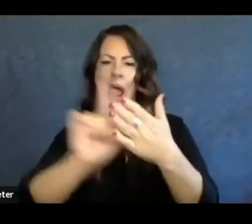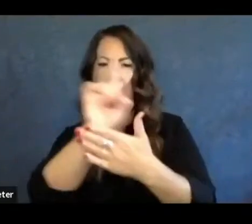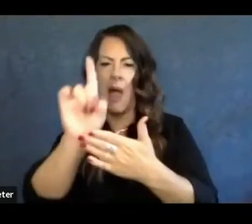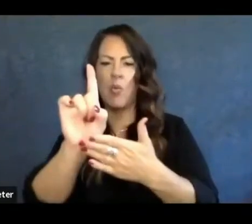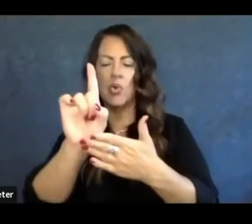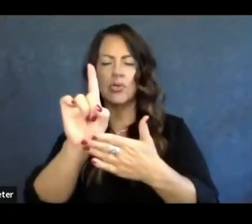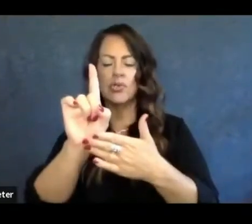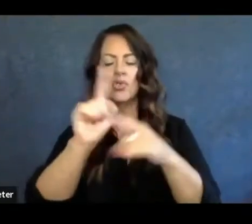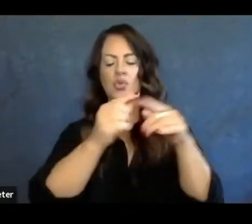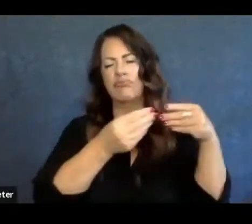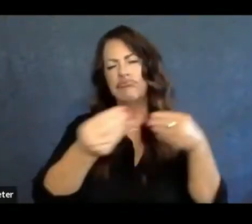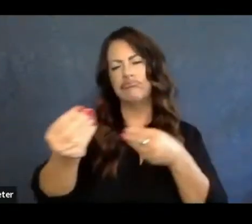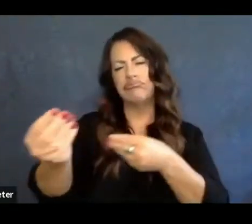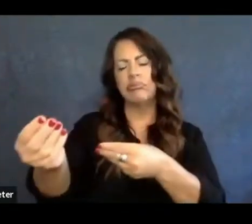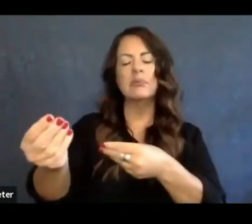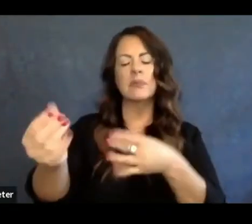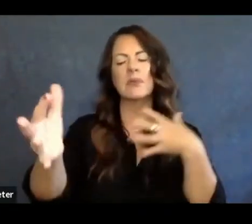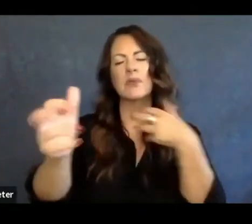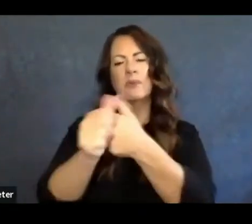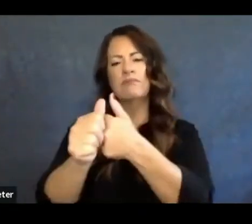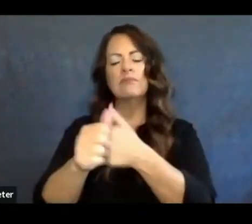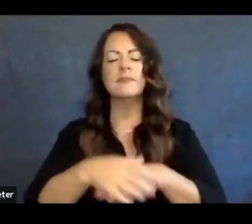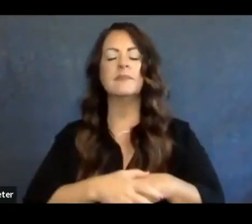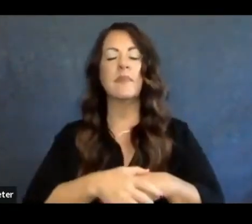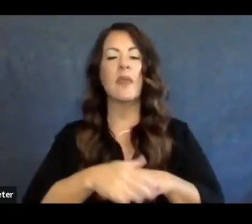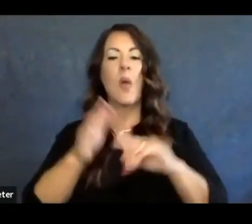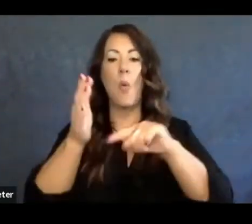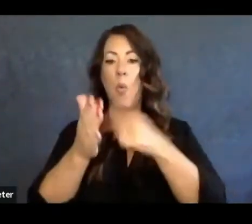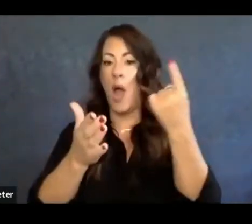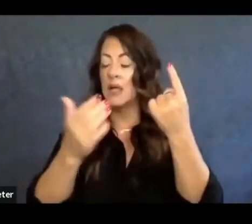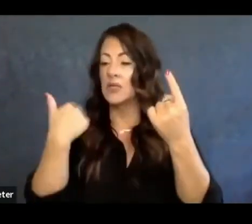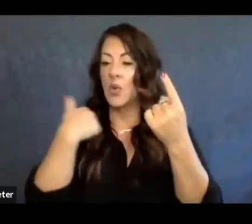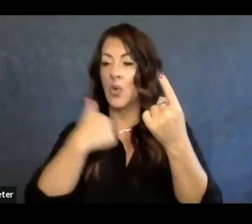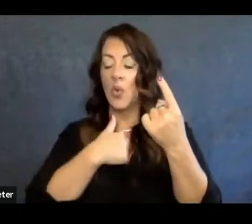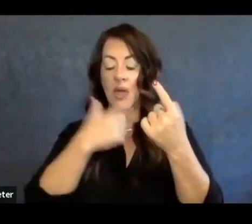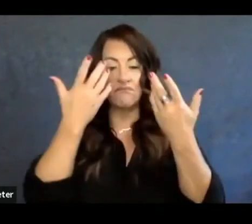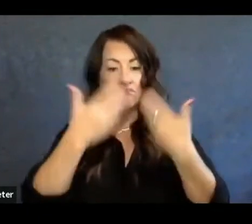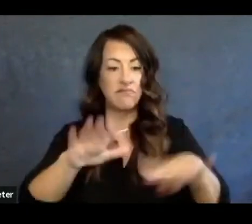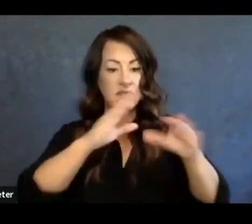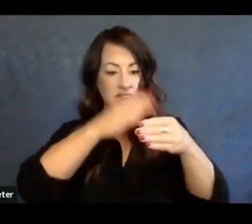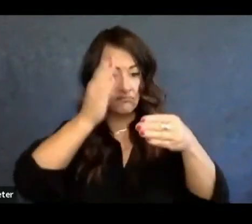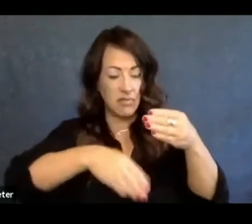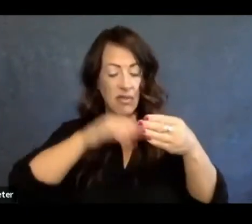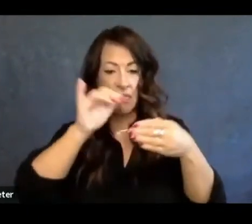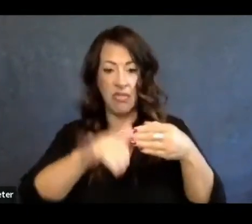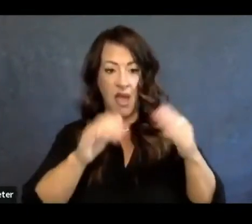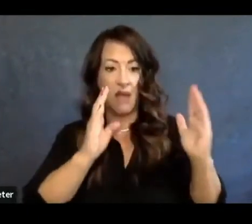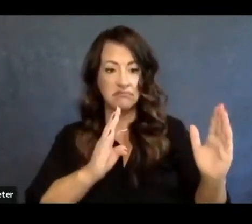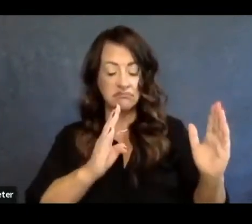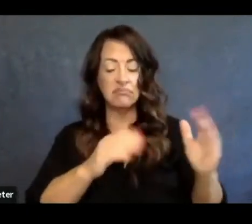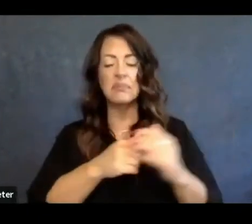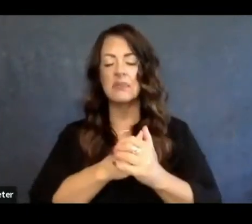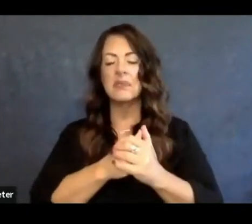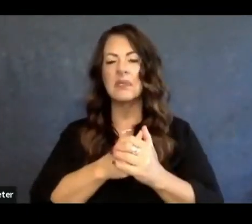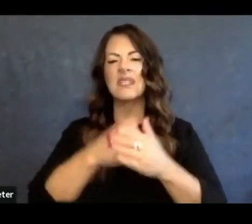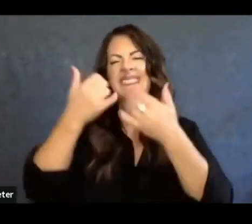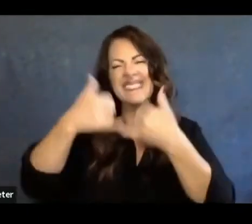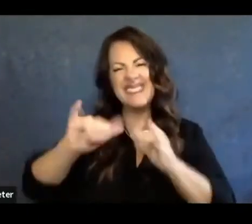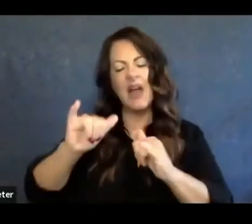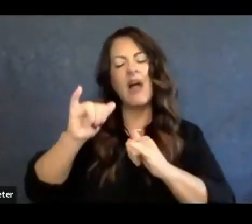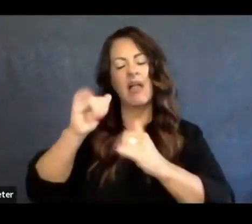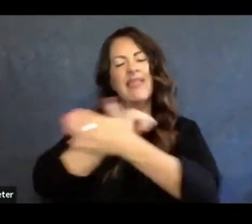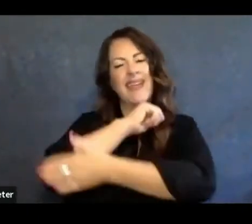through the backlog. I'll remind you that once we do work through that backlog, there's still an important function that the counties must